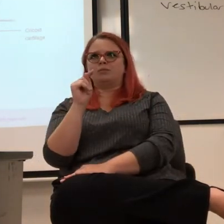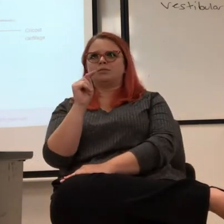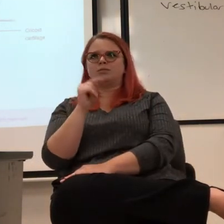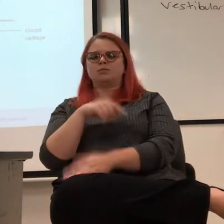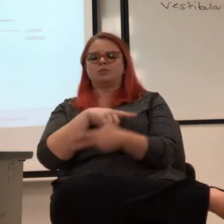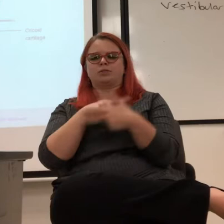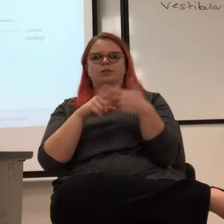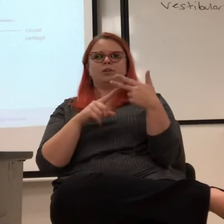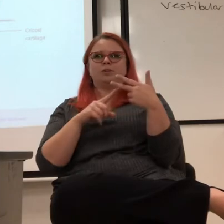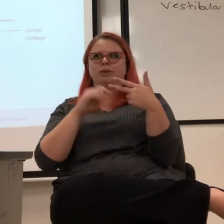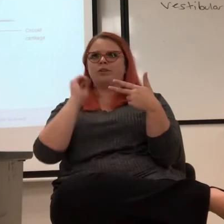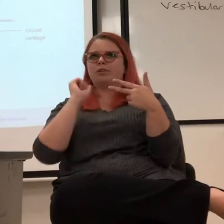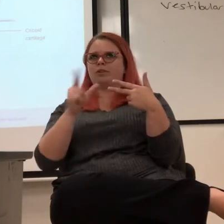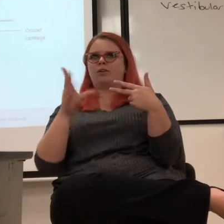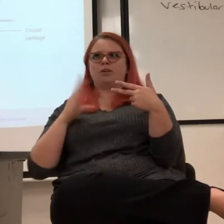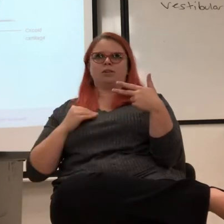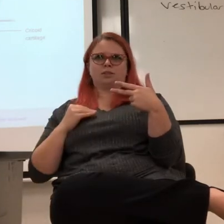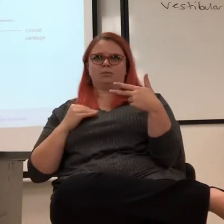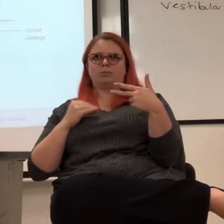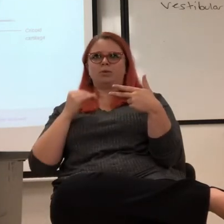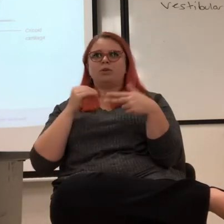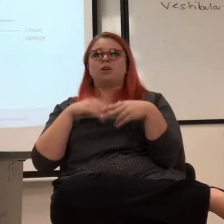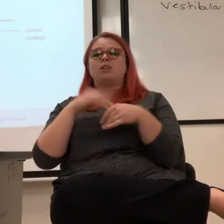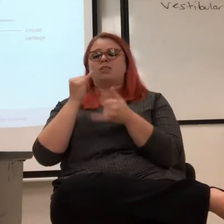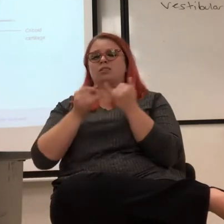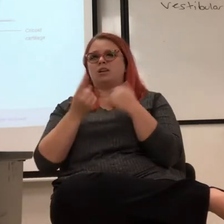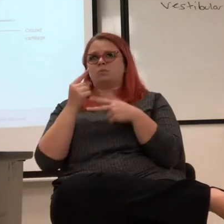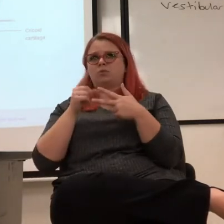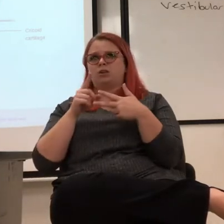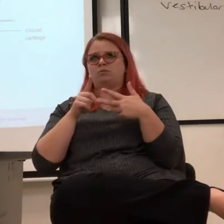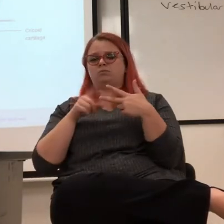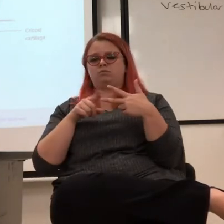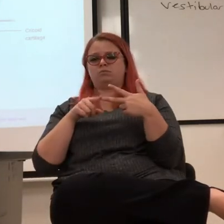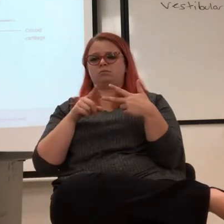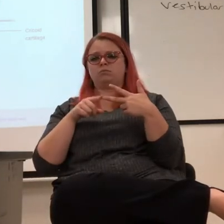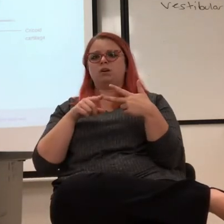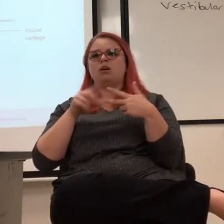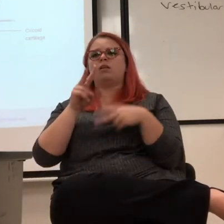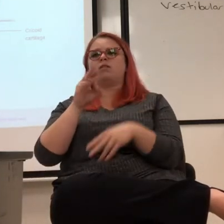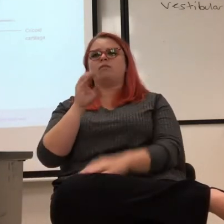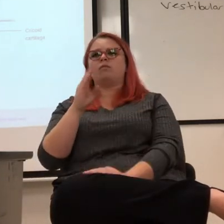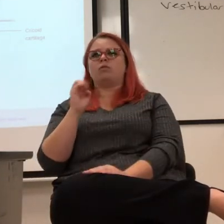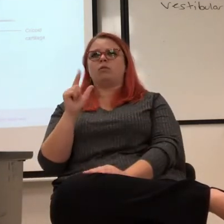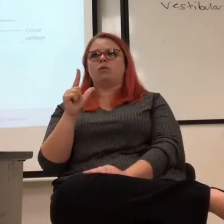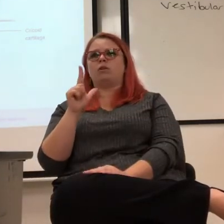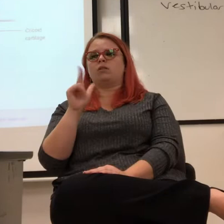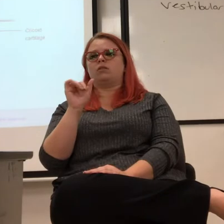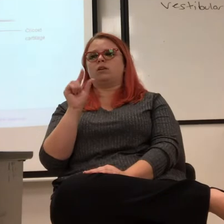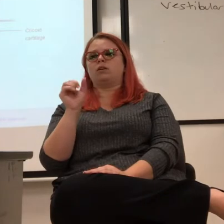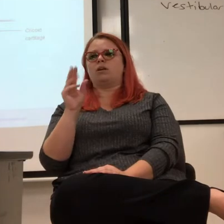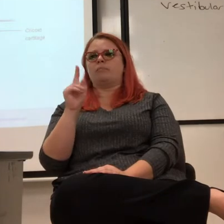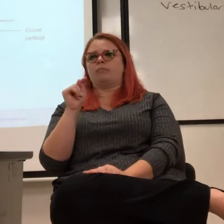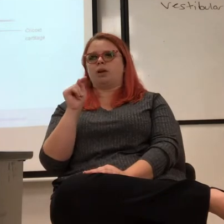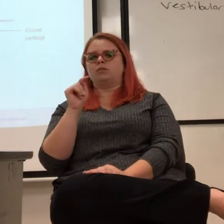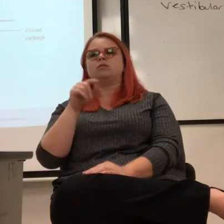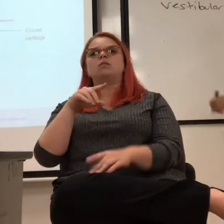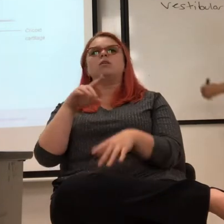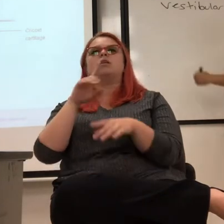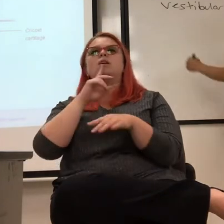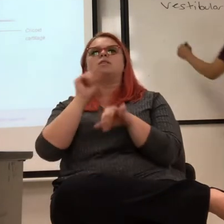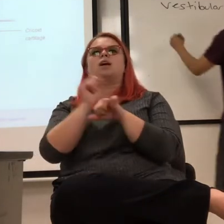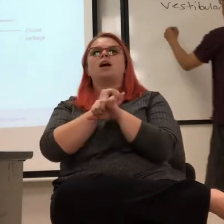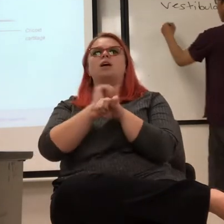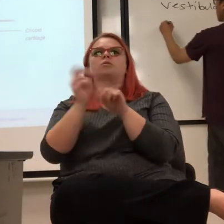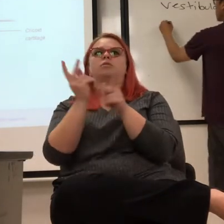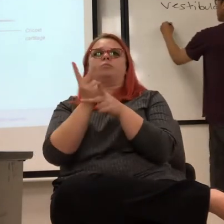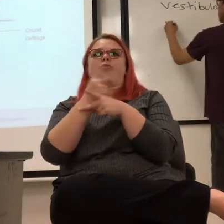fold, okay, if there's skin over it. Now, the bottom one, the vocal ligament, actually produces